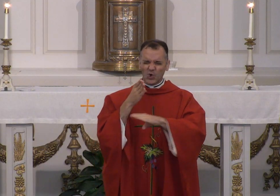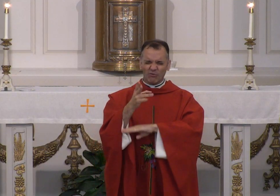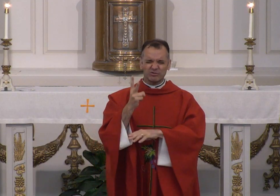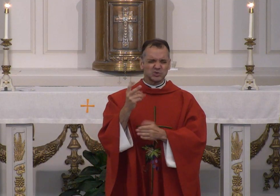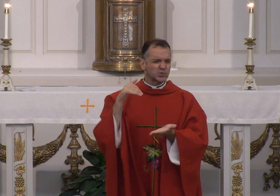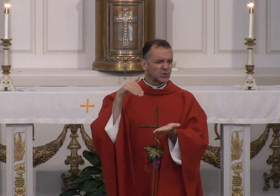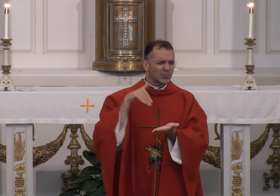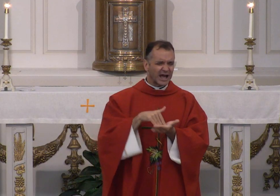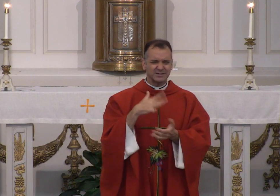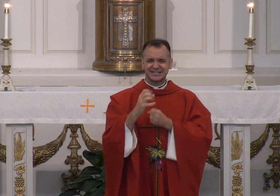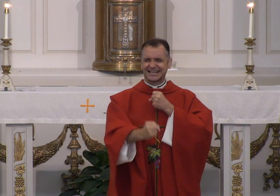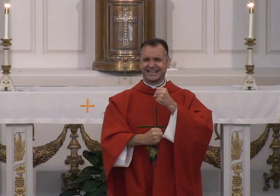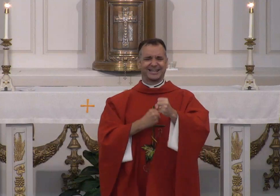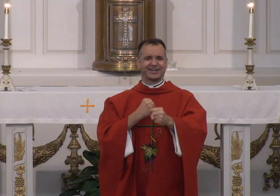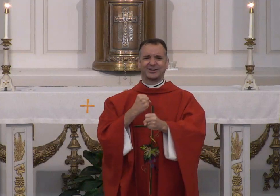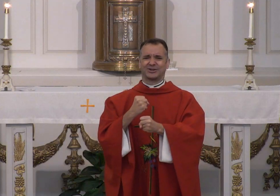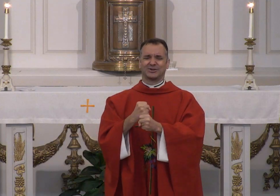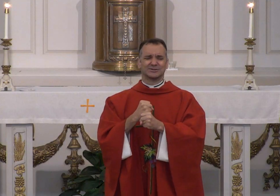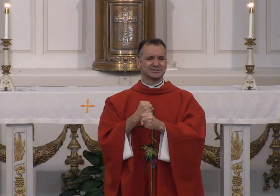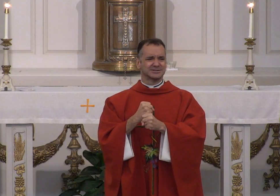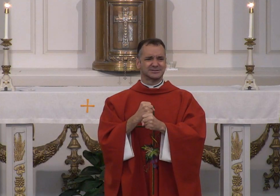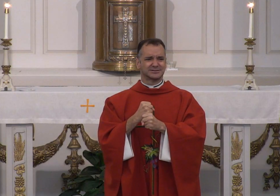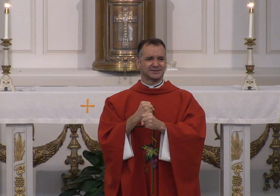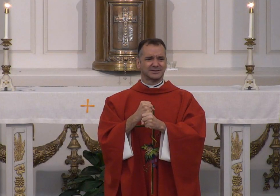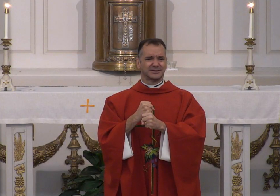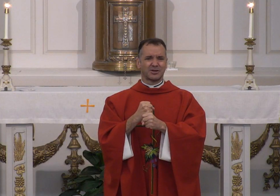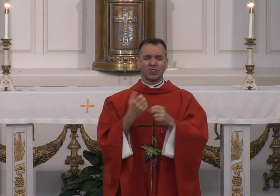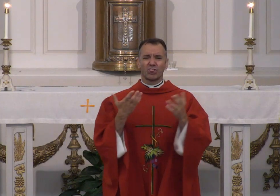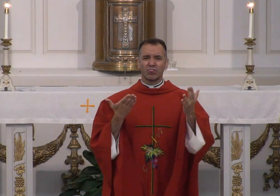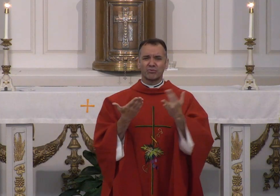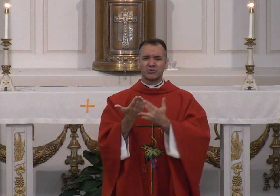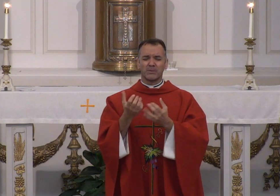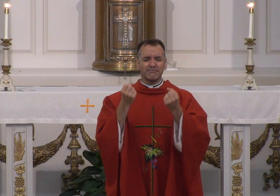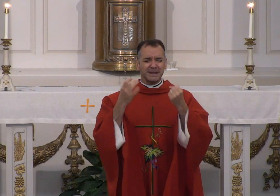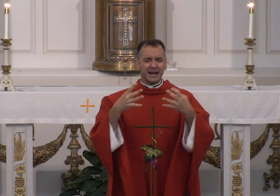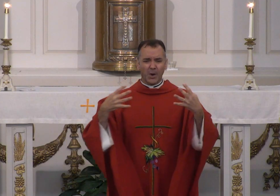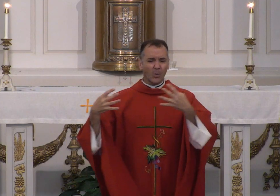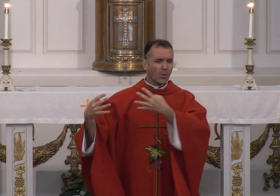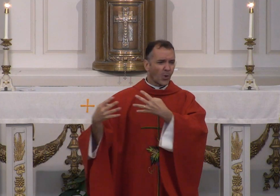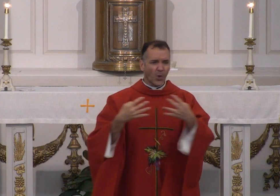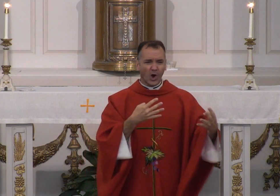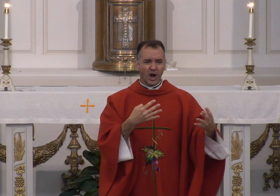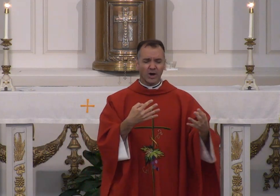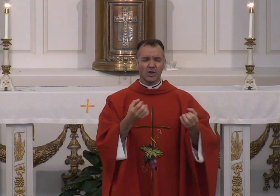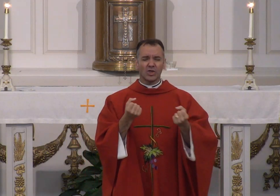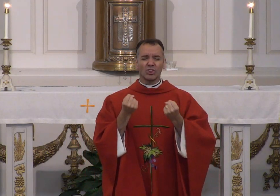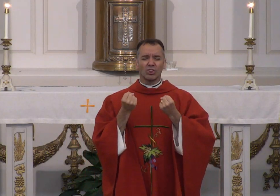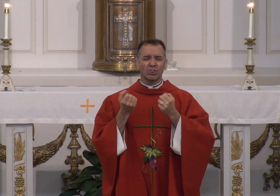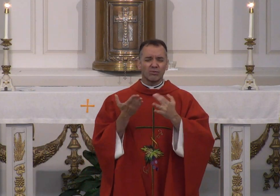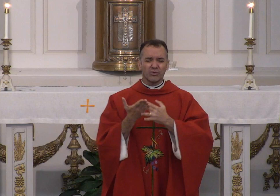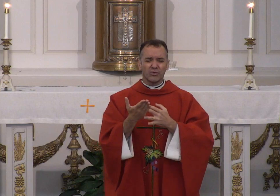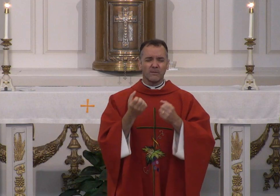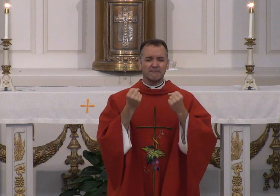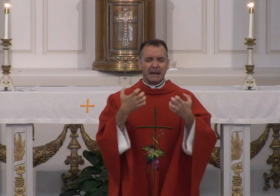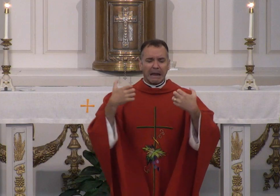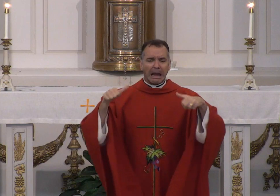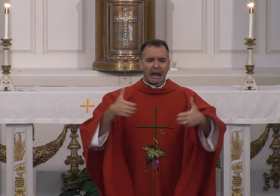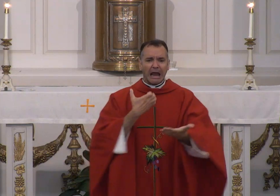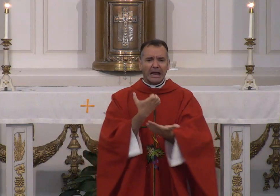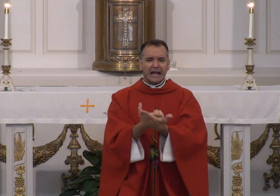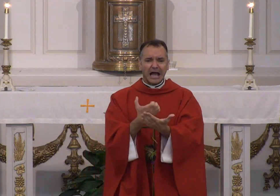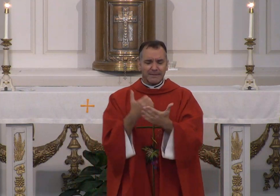It's amazing to see how the church has continued in strength through over 2,000 years. The church